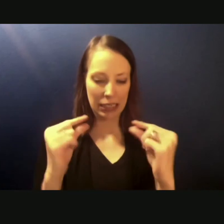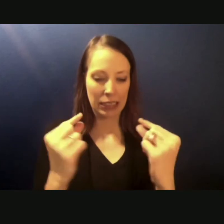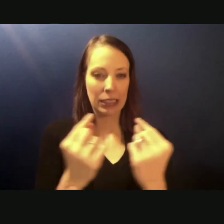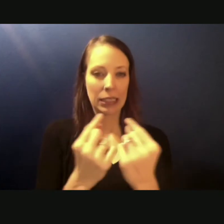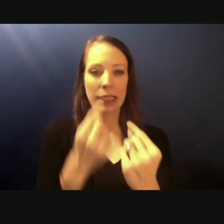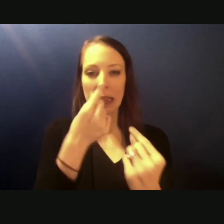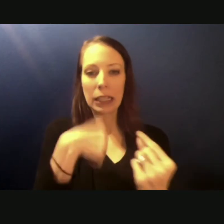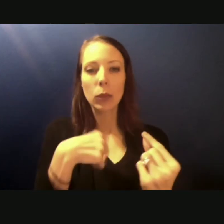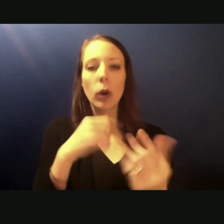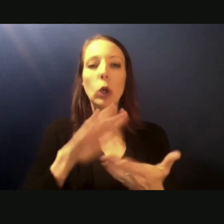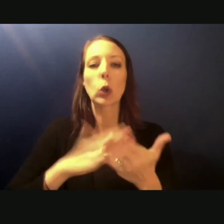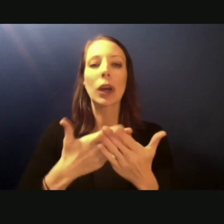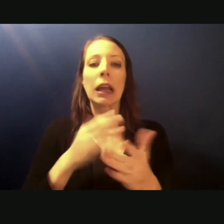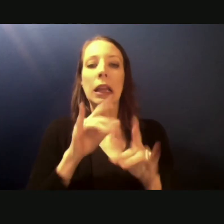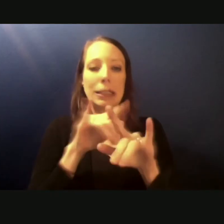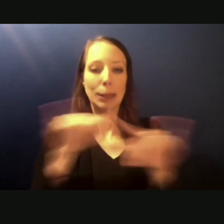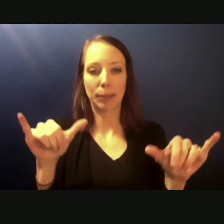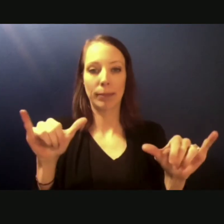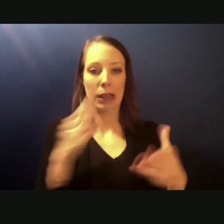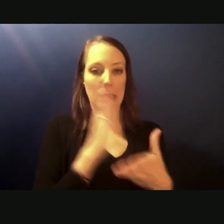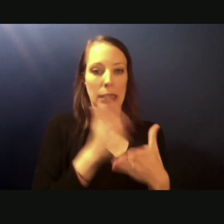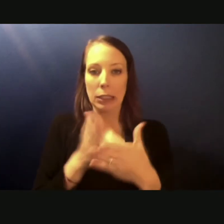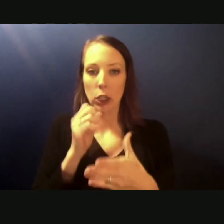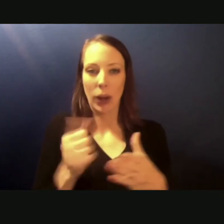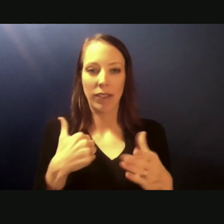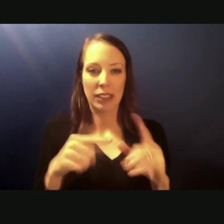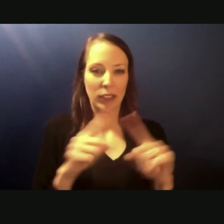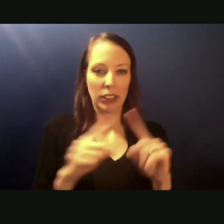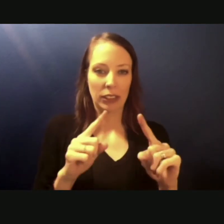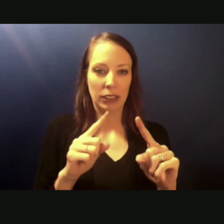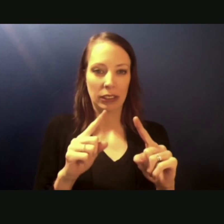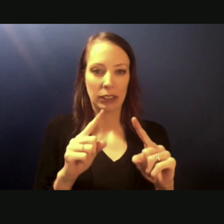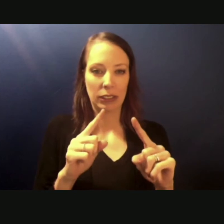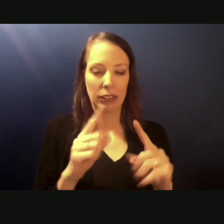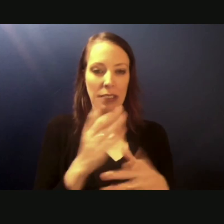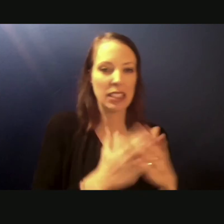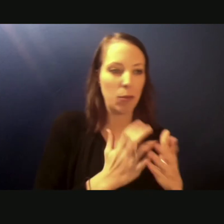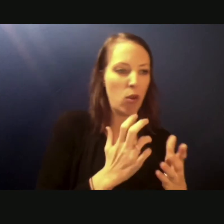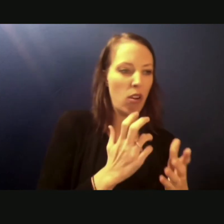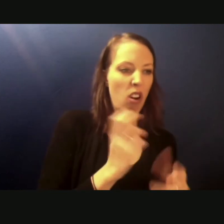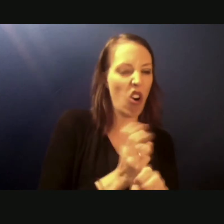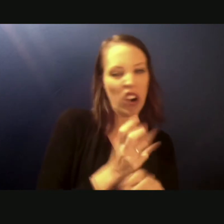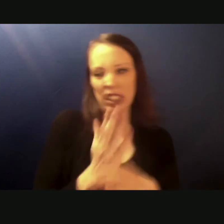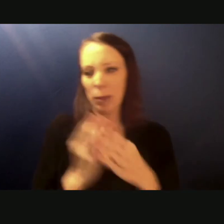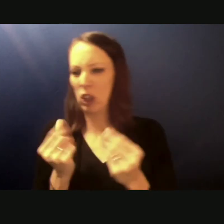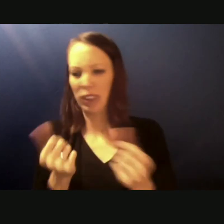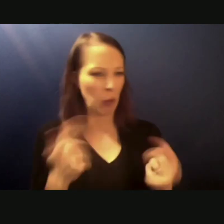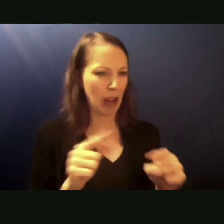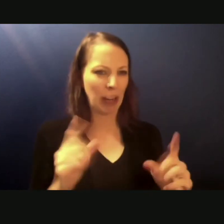at the same time. And when you slice into it, you're not getting like some parts are hard and some parts are soft. And you're like, what happened